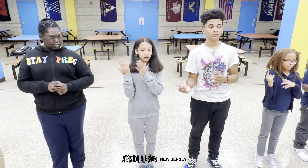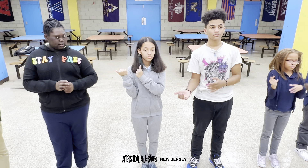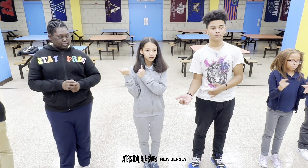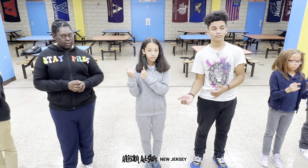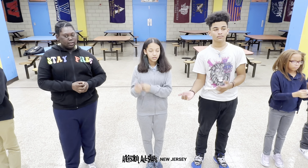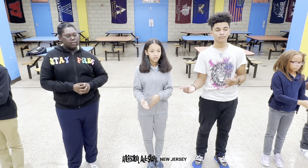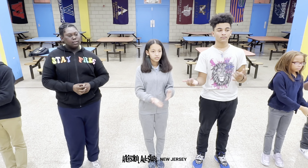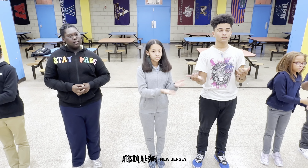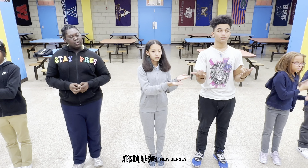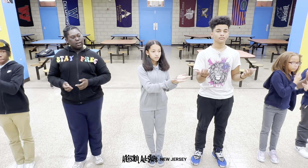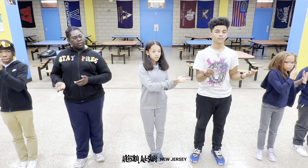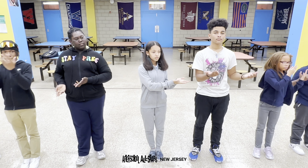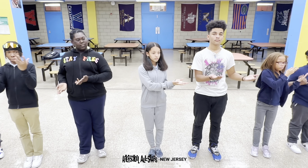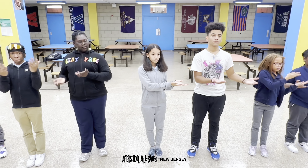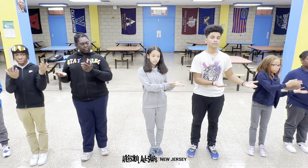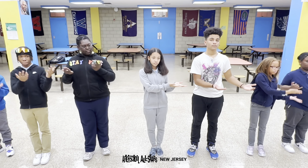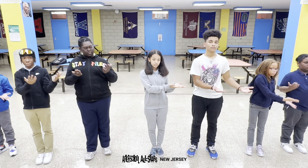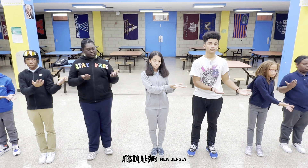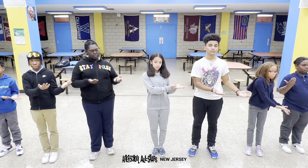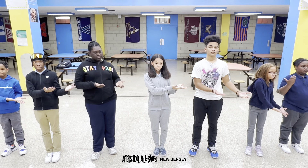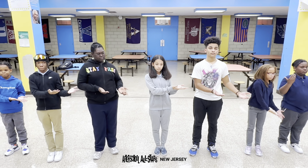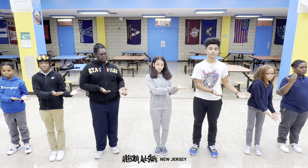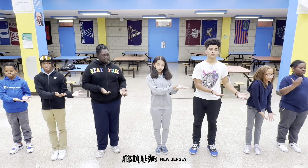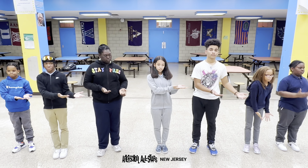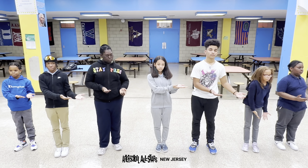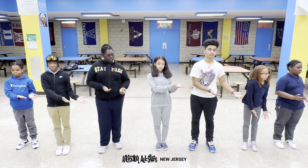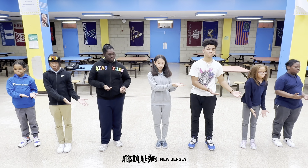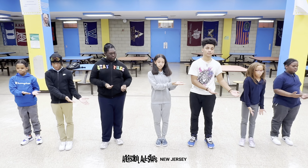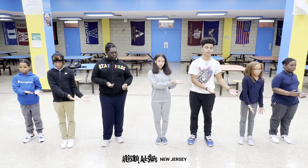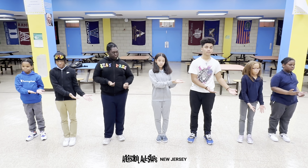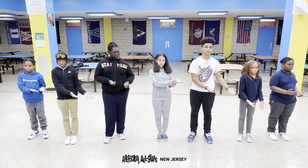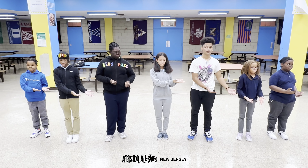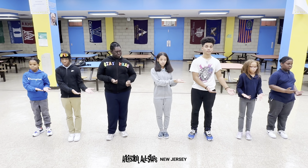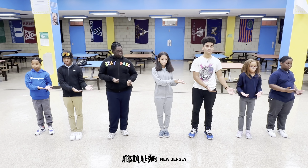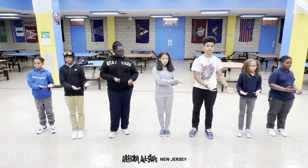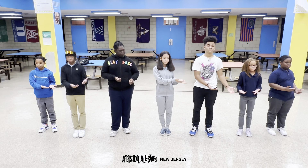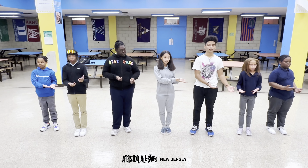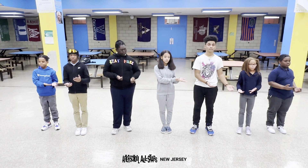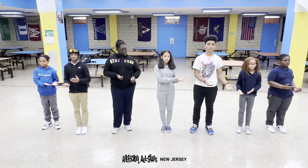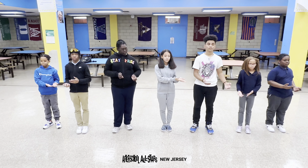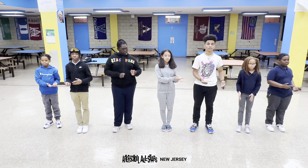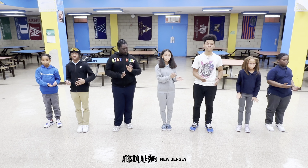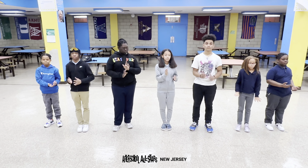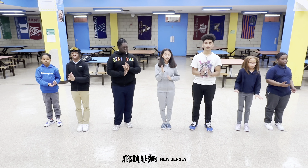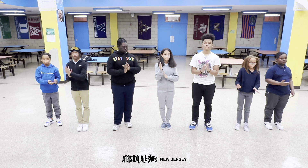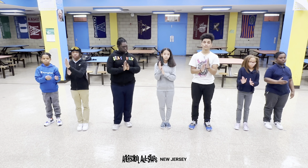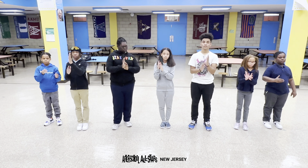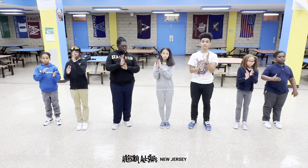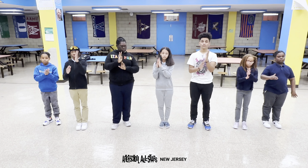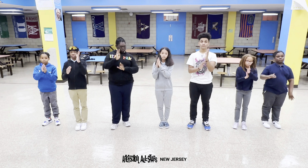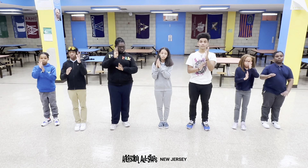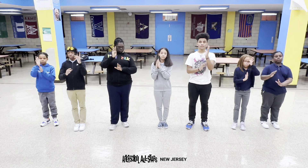the presence of violence, facing the rising,